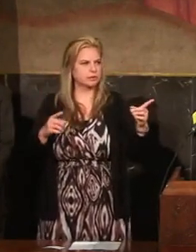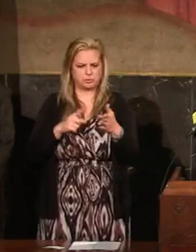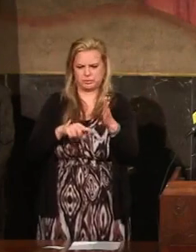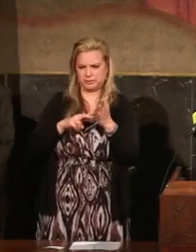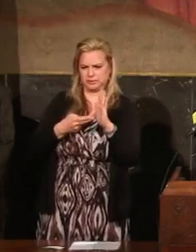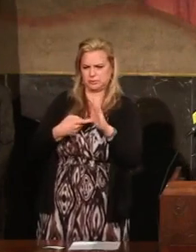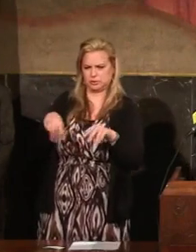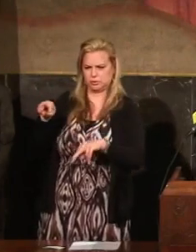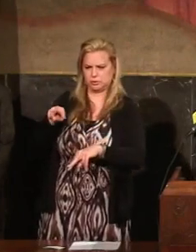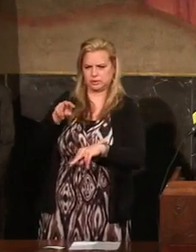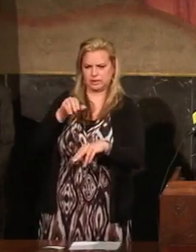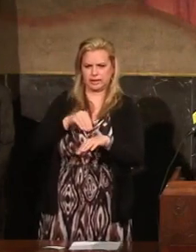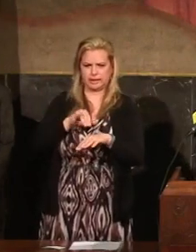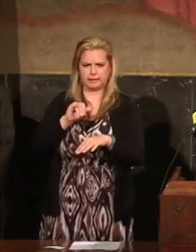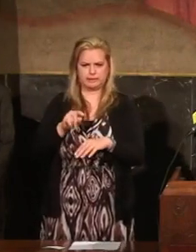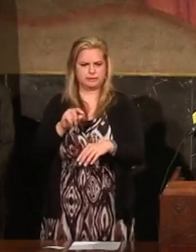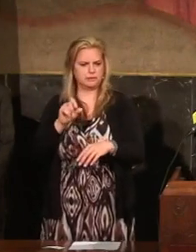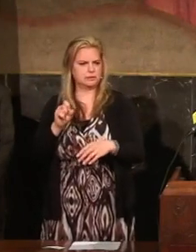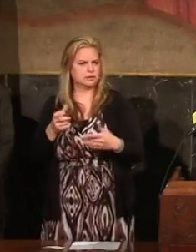it?